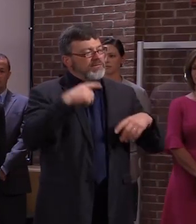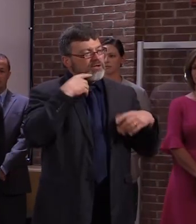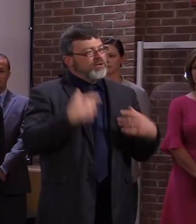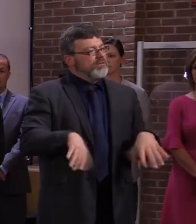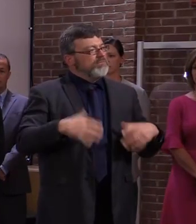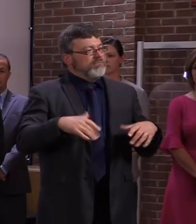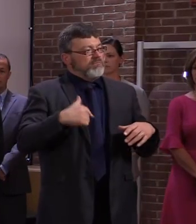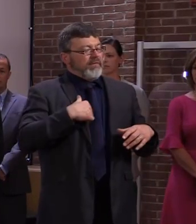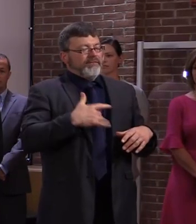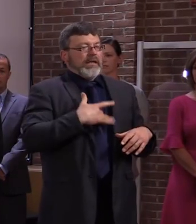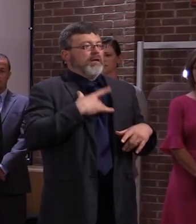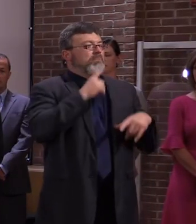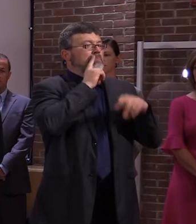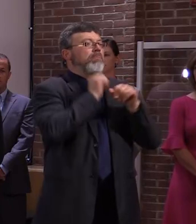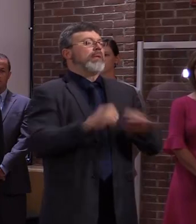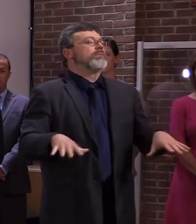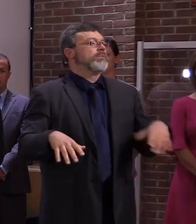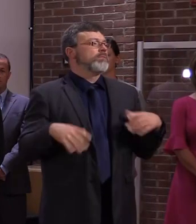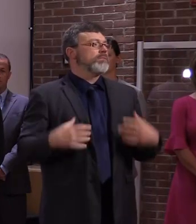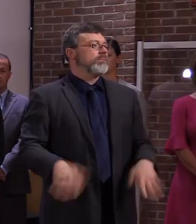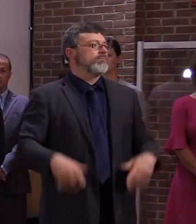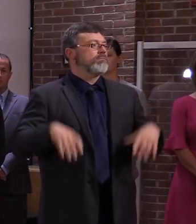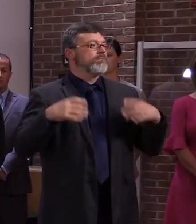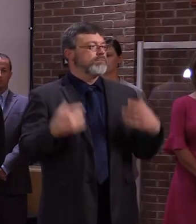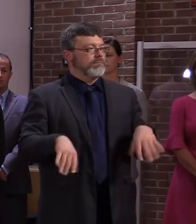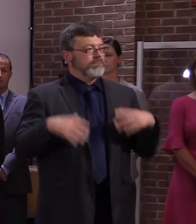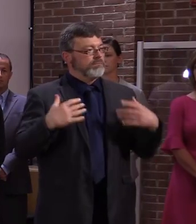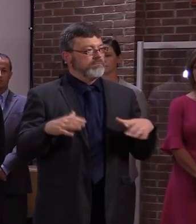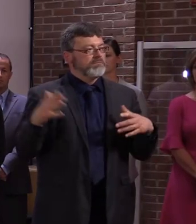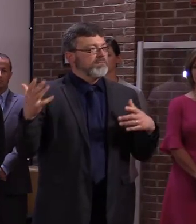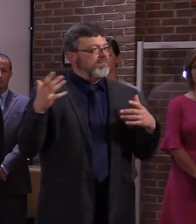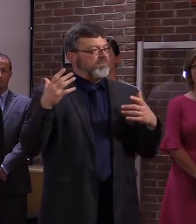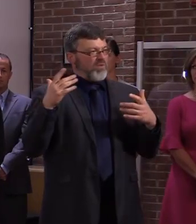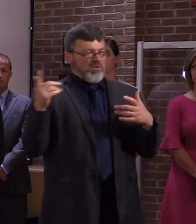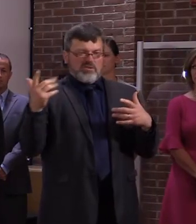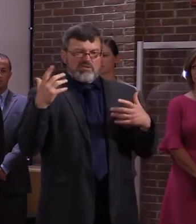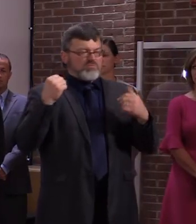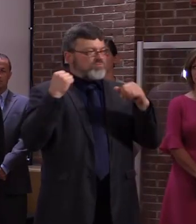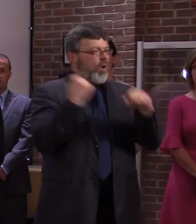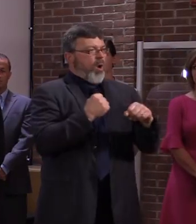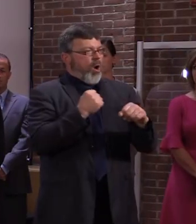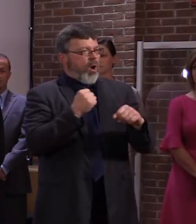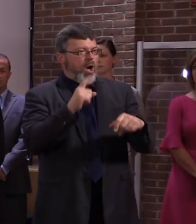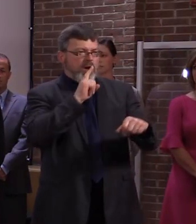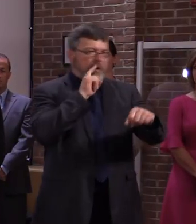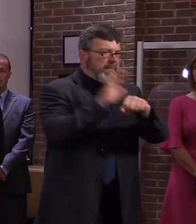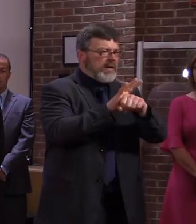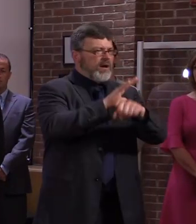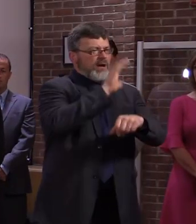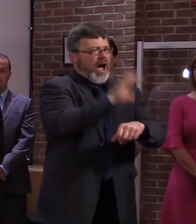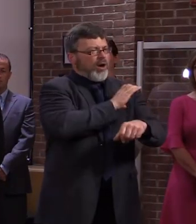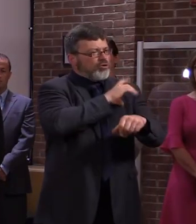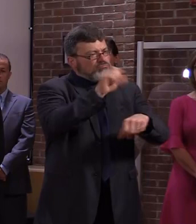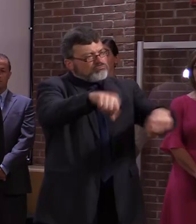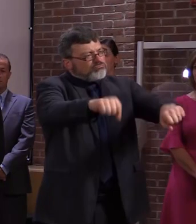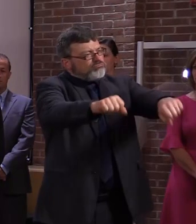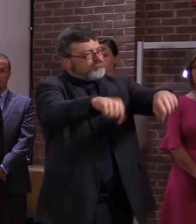blessed to have a team with so much character, commitment, competence, and chemistry.